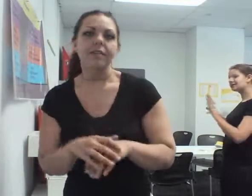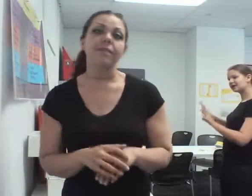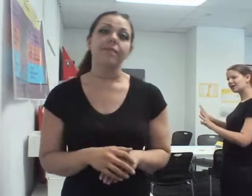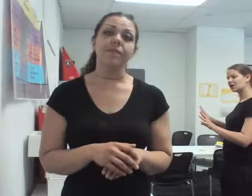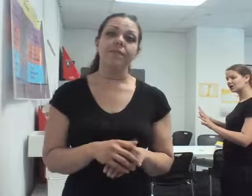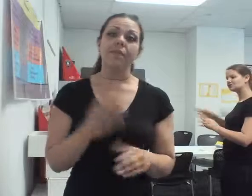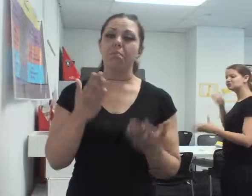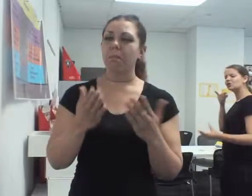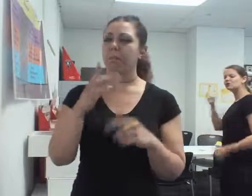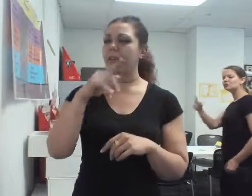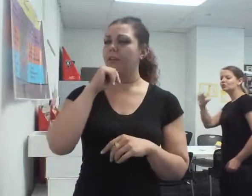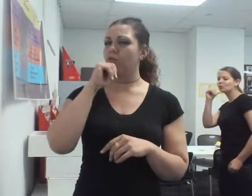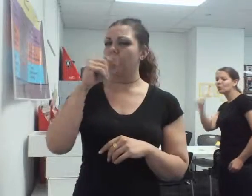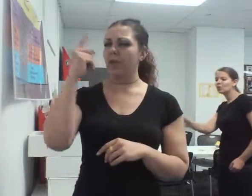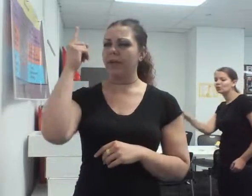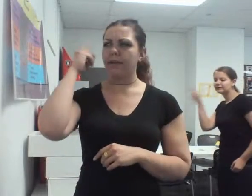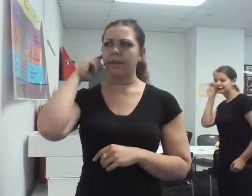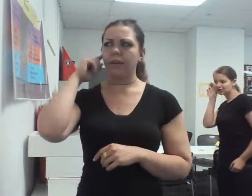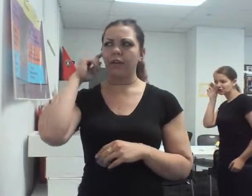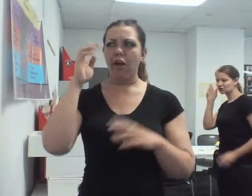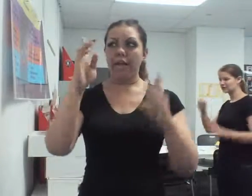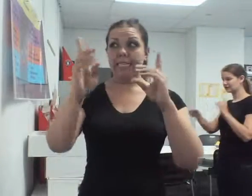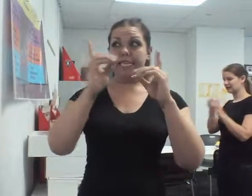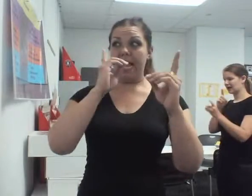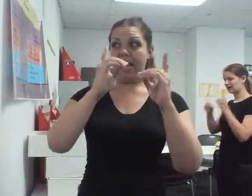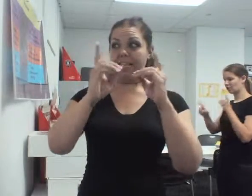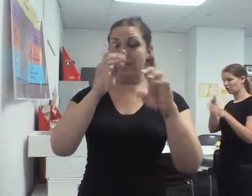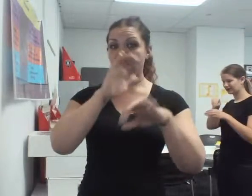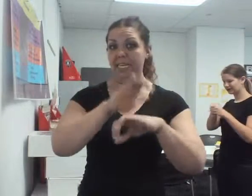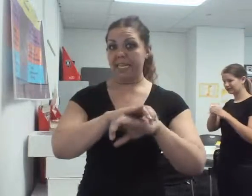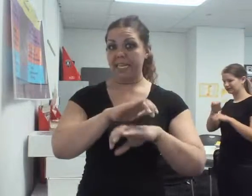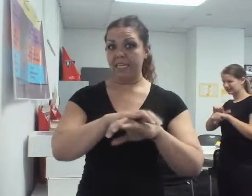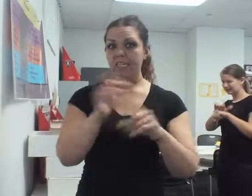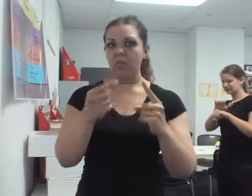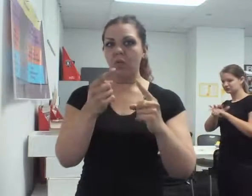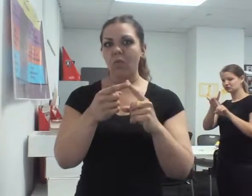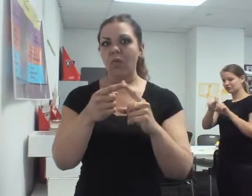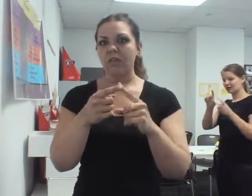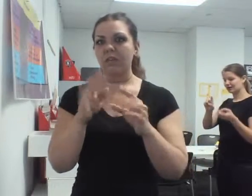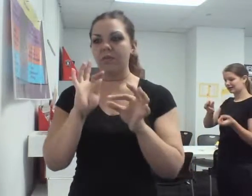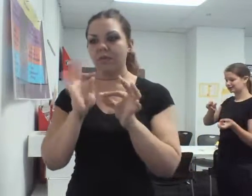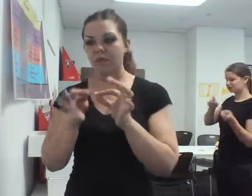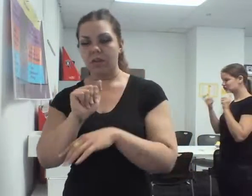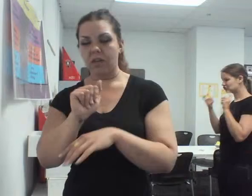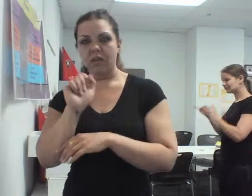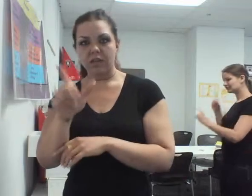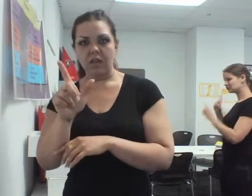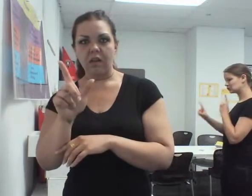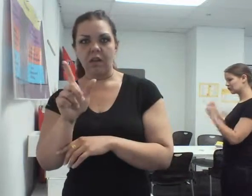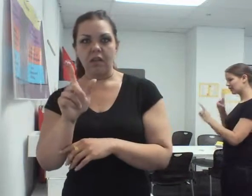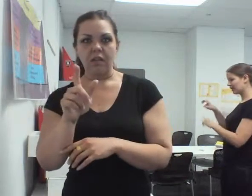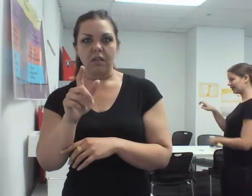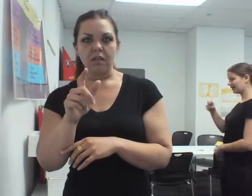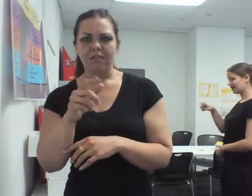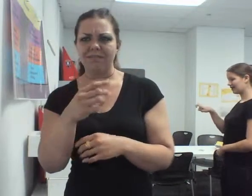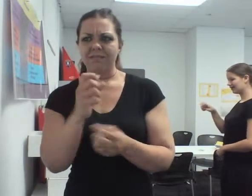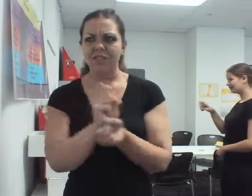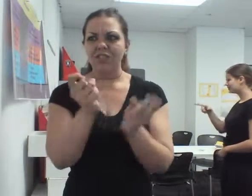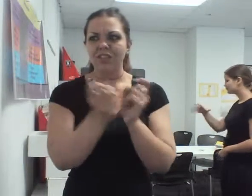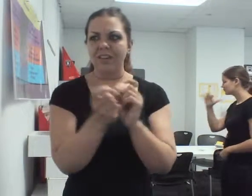hear dialogue in English when you're interpreting into ASL. Make it into dialogue. It's fine. You're not changing the meaning. The meaning is